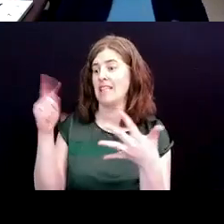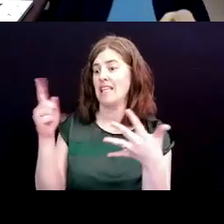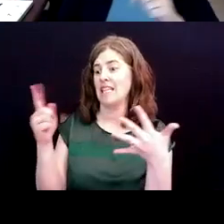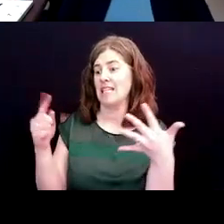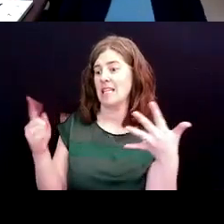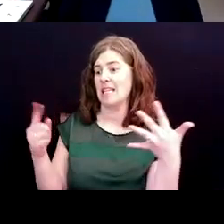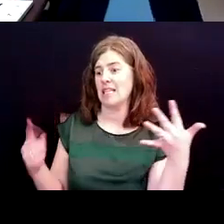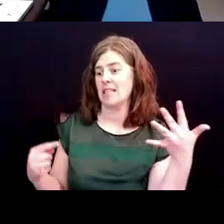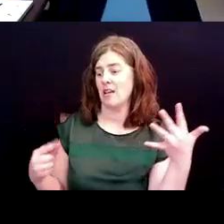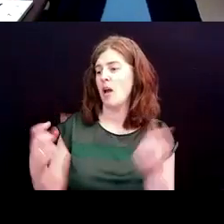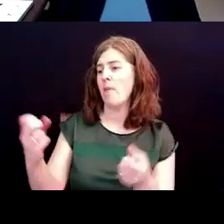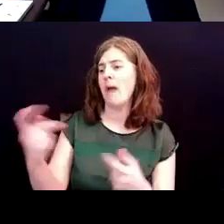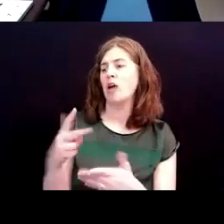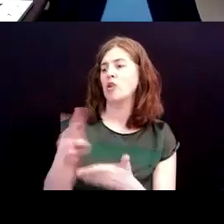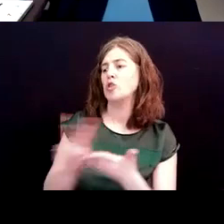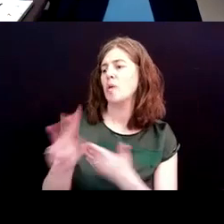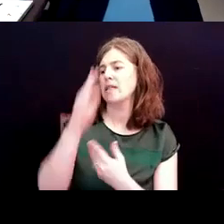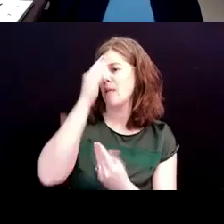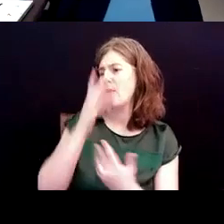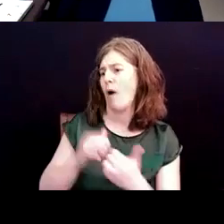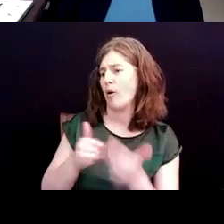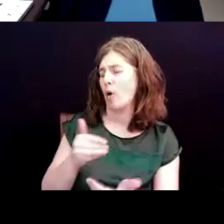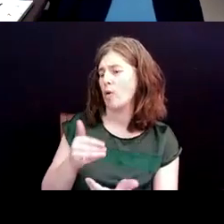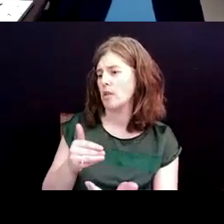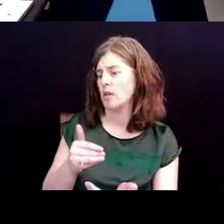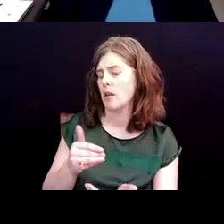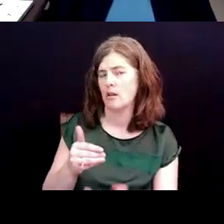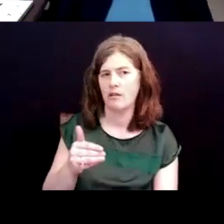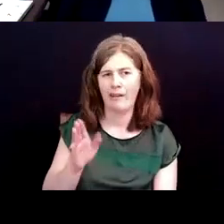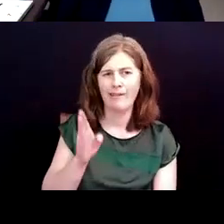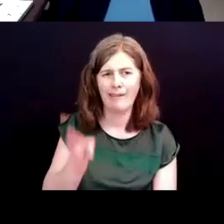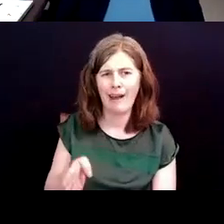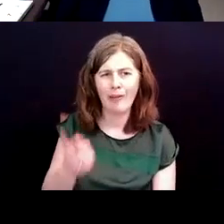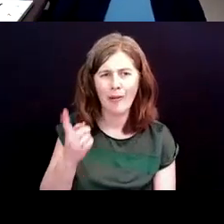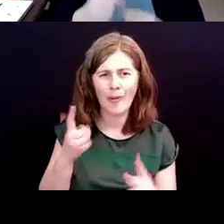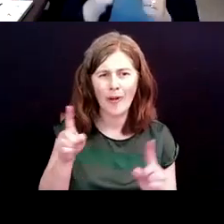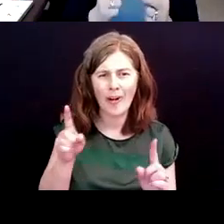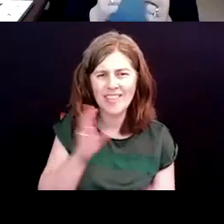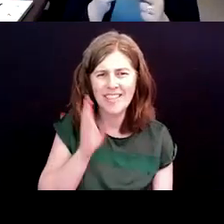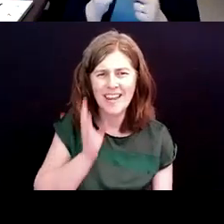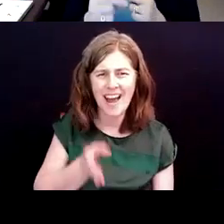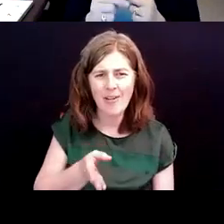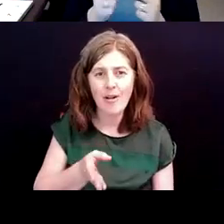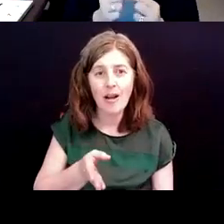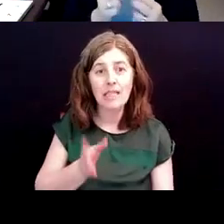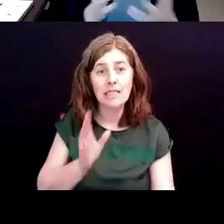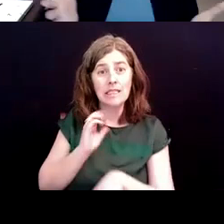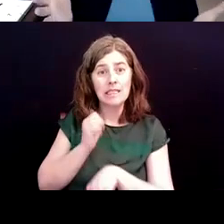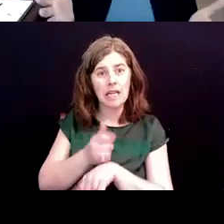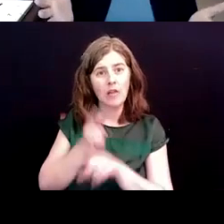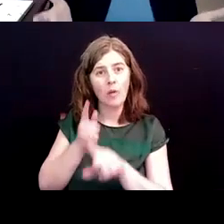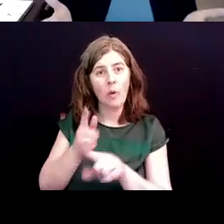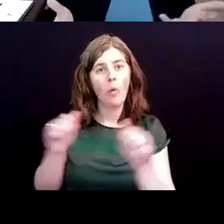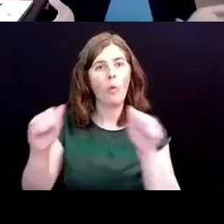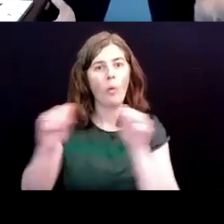this, come back to me in 2 weeks and let me know how it goes, that never works. It just never works. So it's setting the goal with the family and saying, okay,